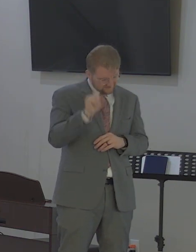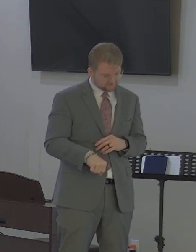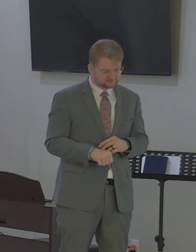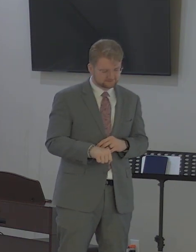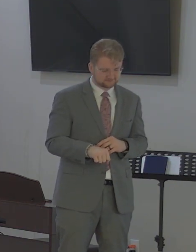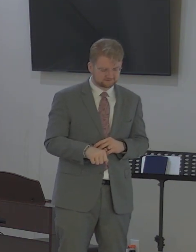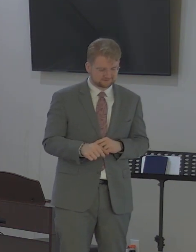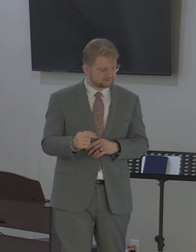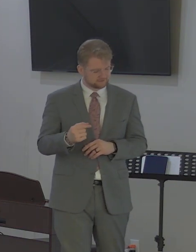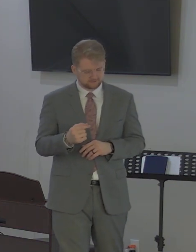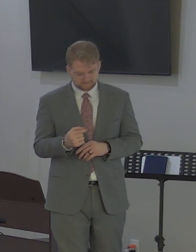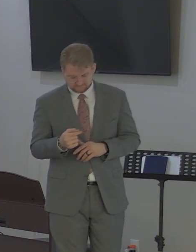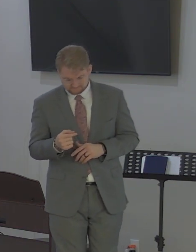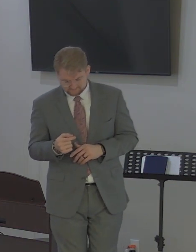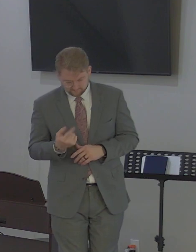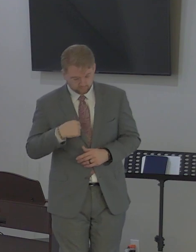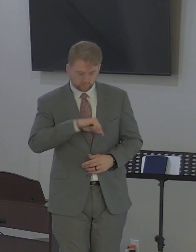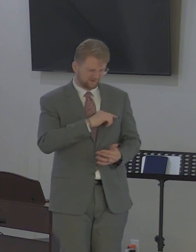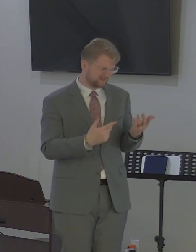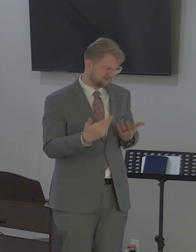trying to do good, but in our own way,